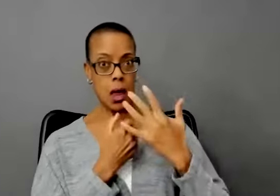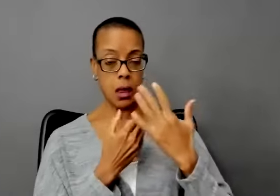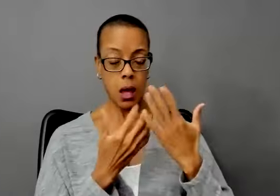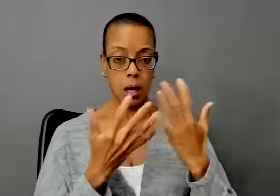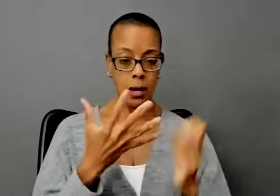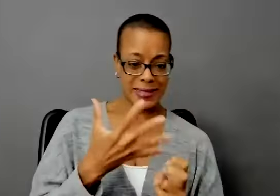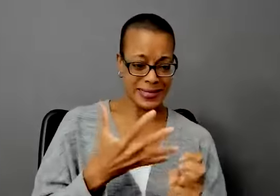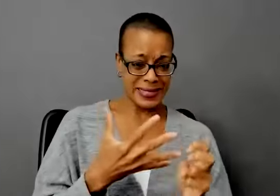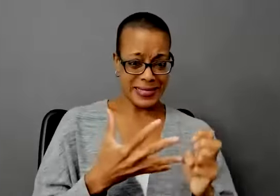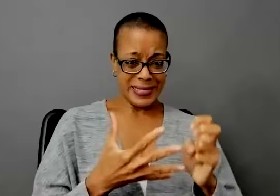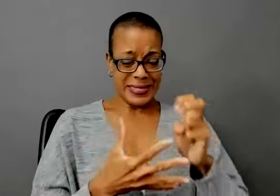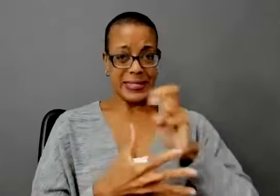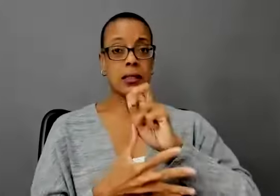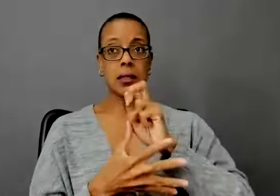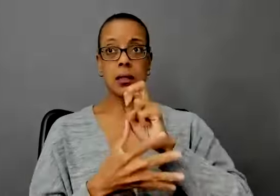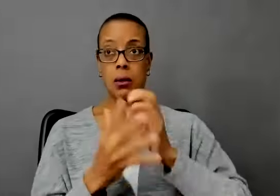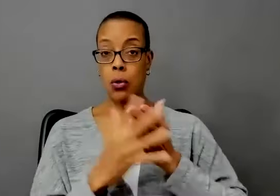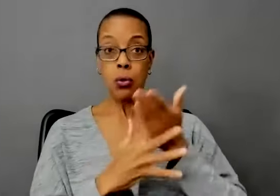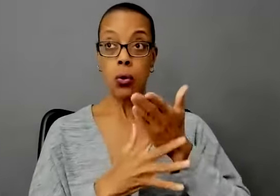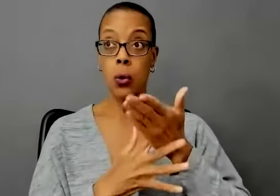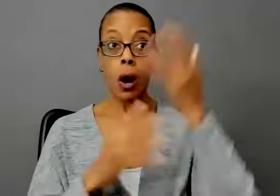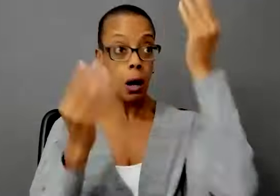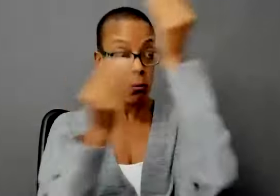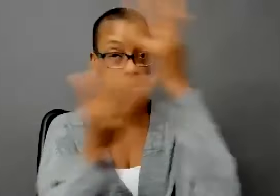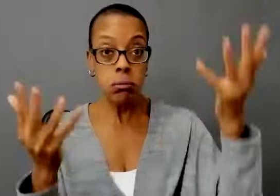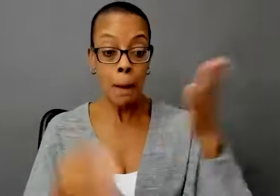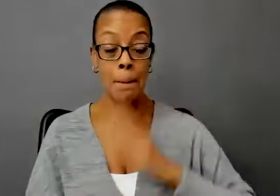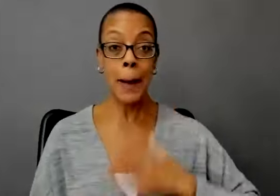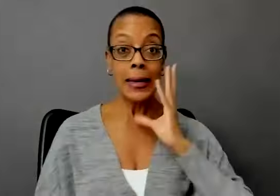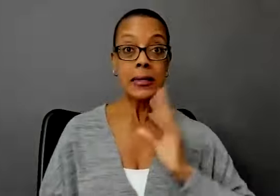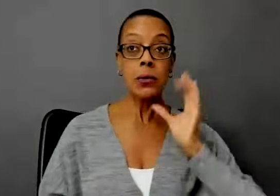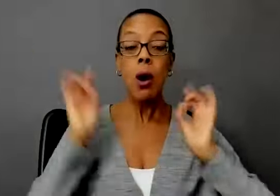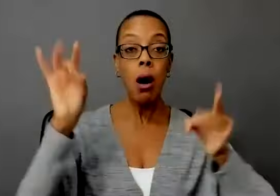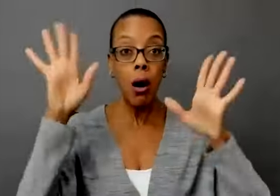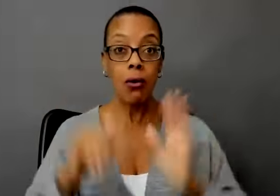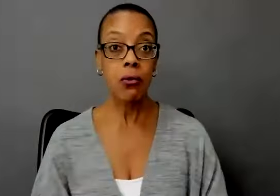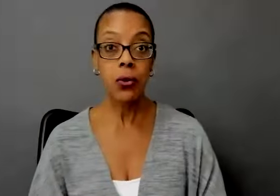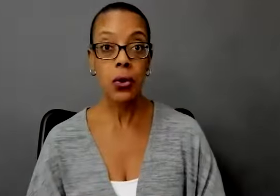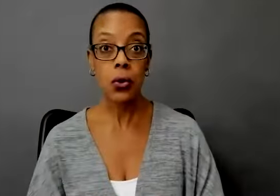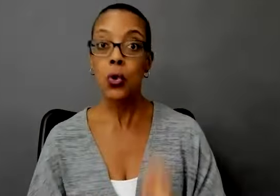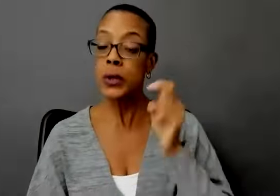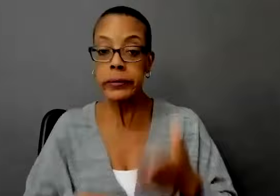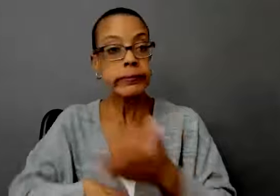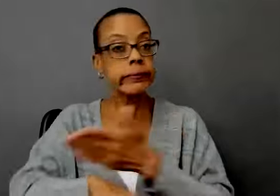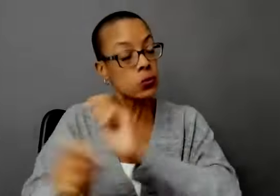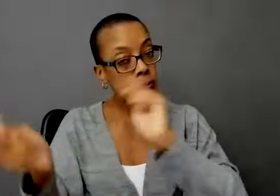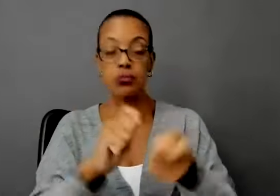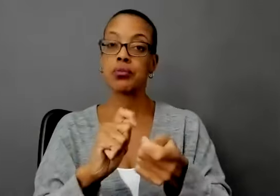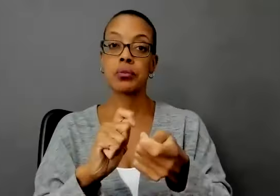what, this was a terrible experience and this doesn't feel right. Something needs to change. I often wondered